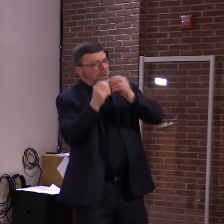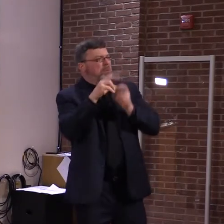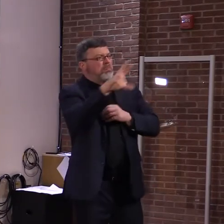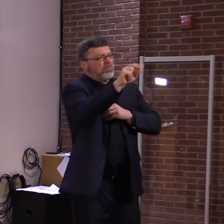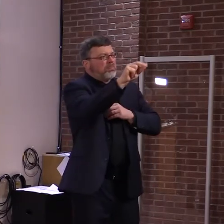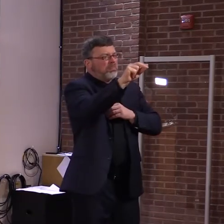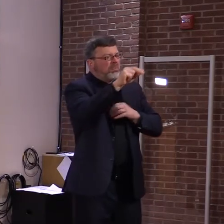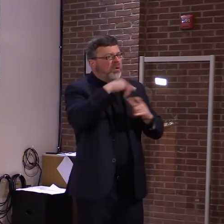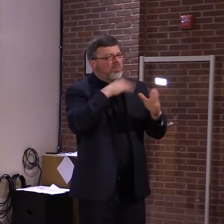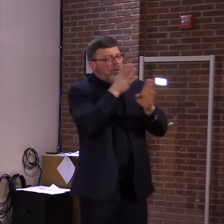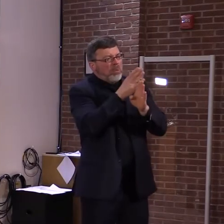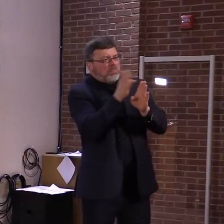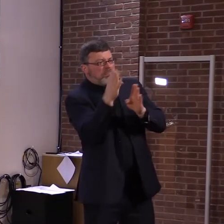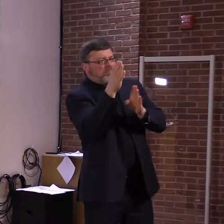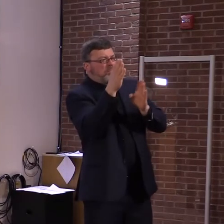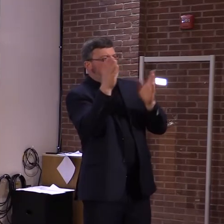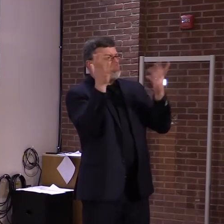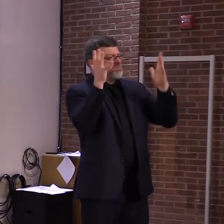to the June 1st